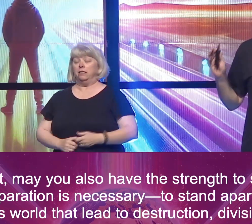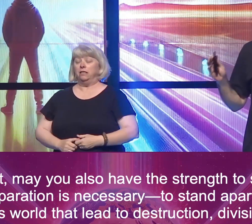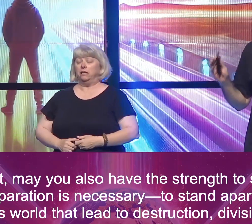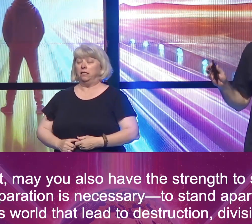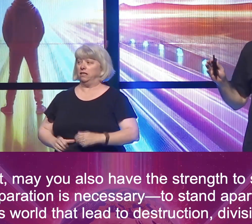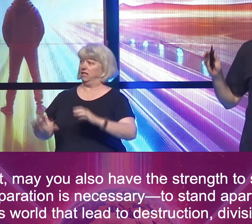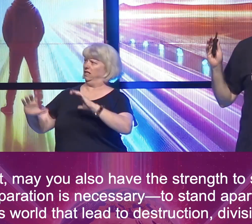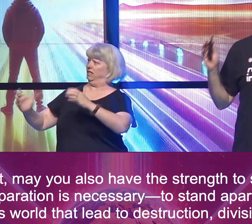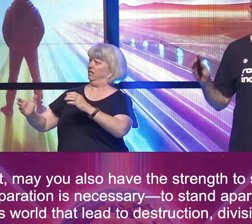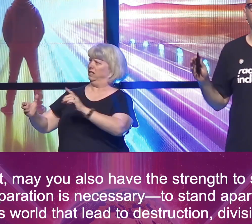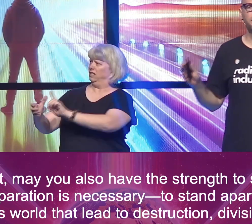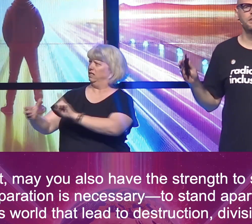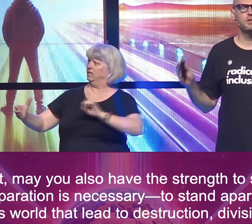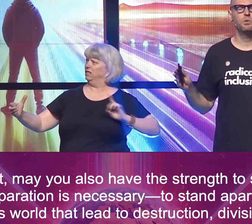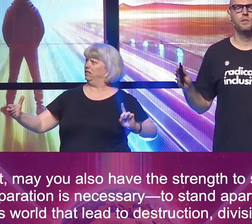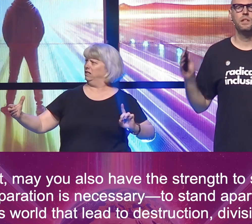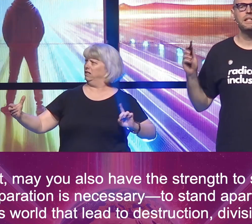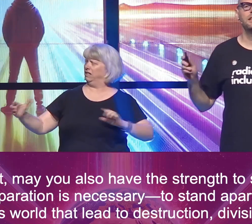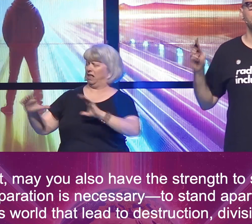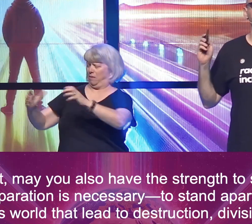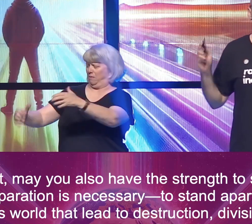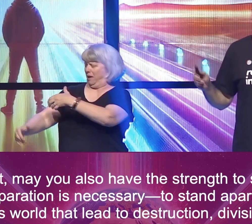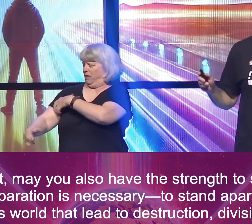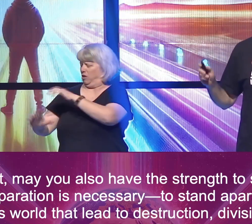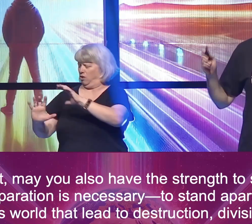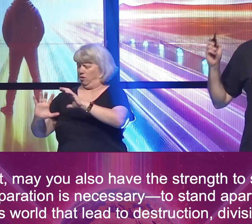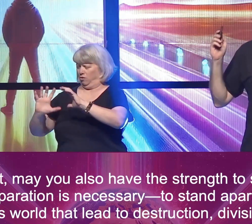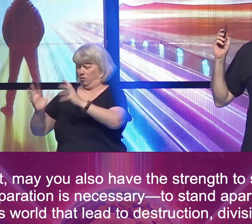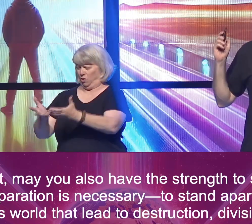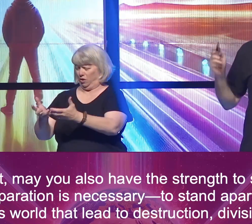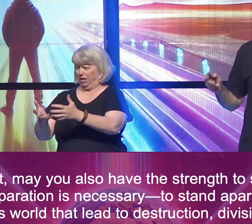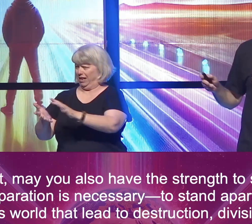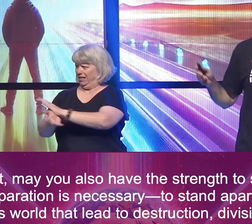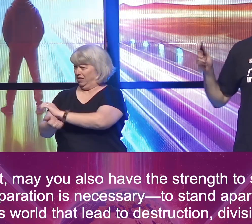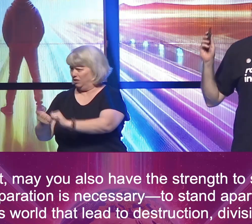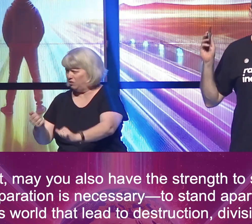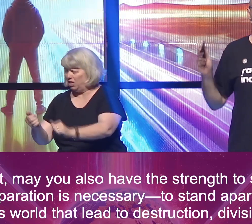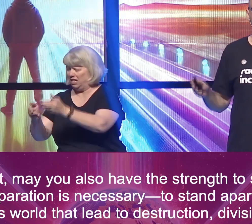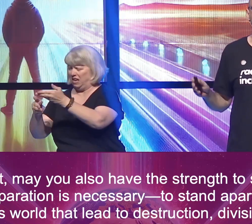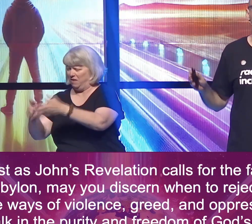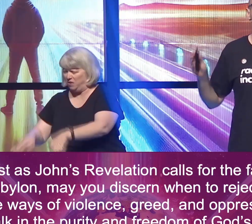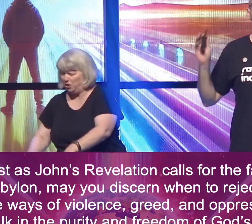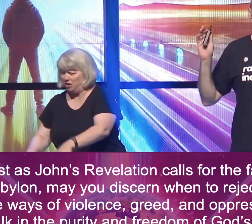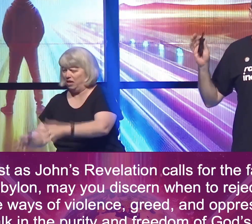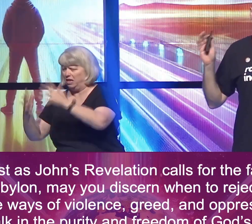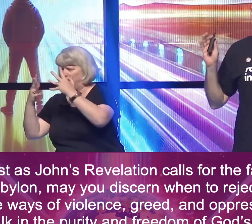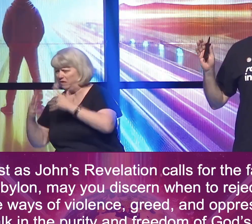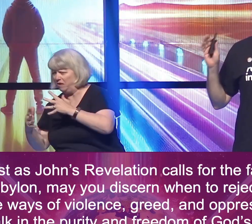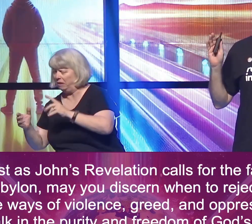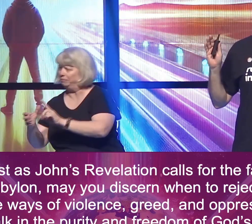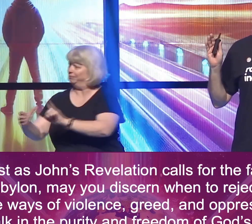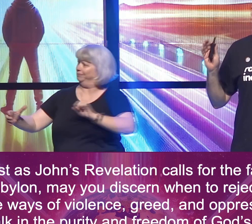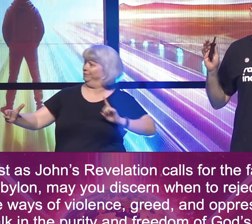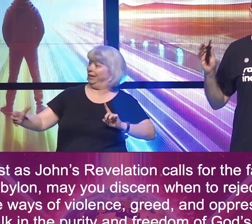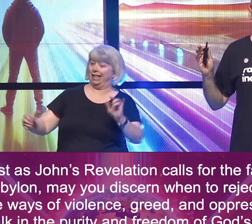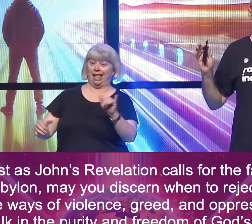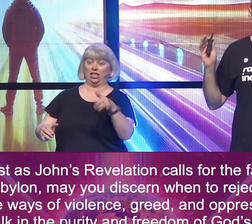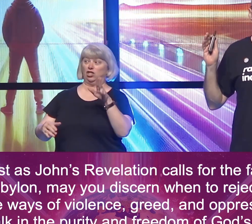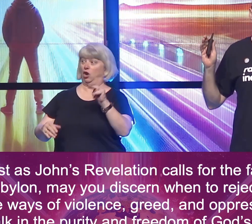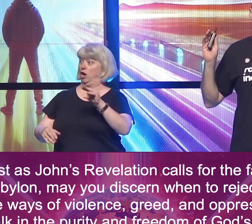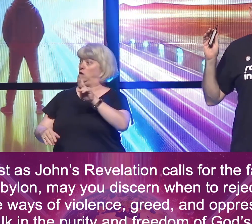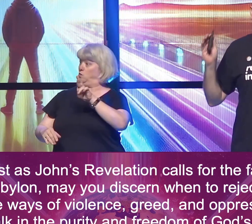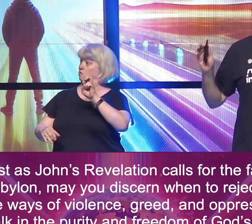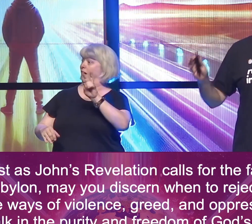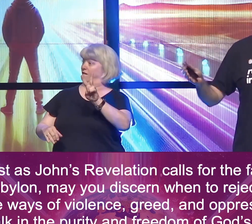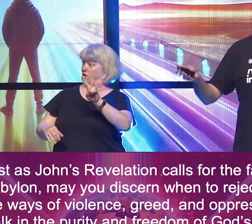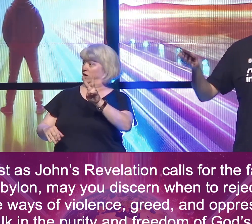to stand apart from the patterns of this world that lead to destruction, division, and despair. And just as John's revelation